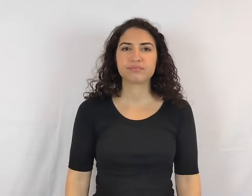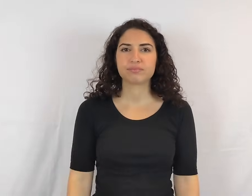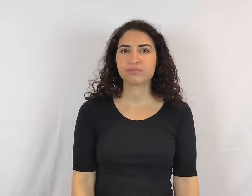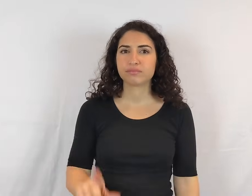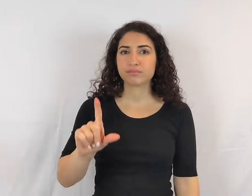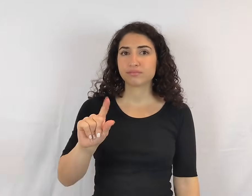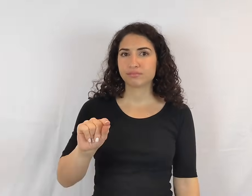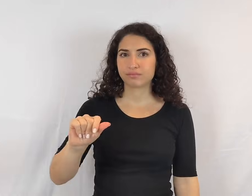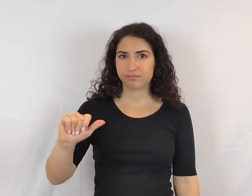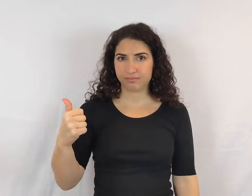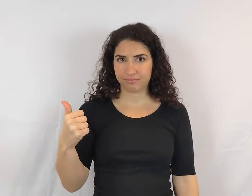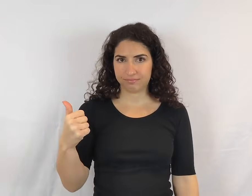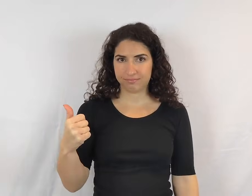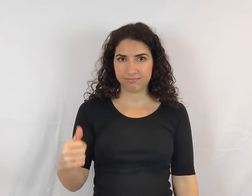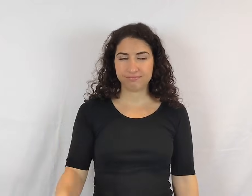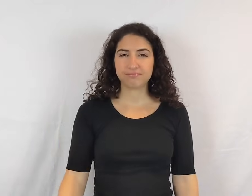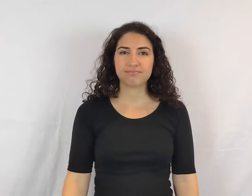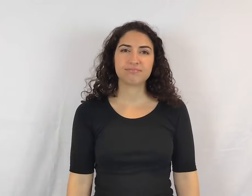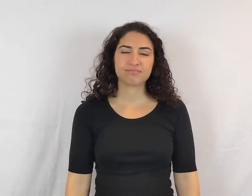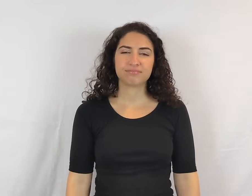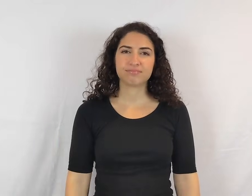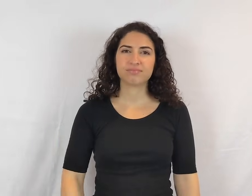movement. 2010.